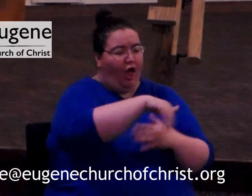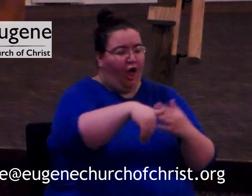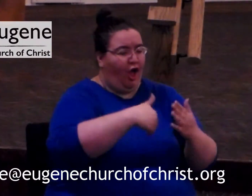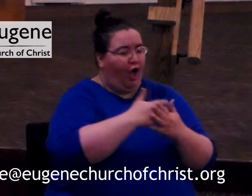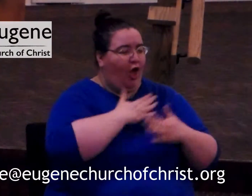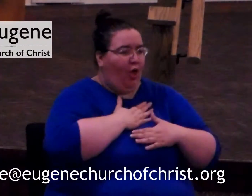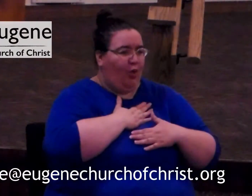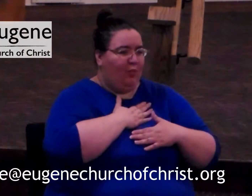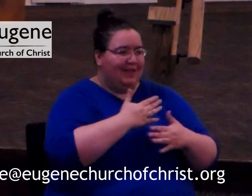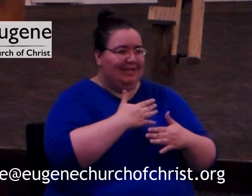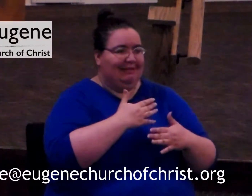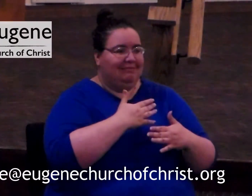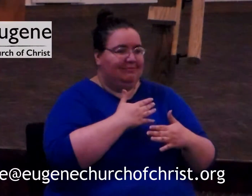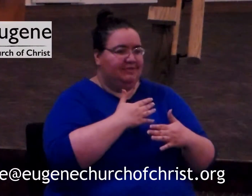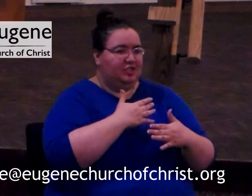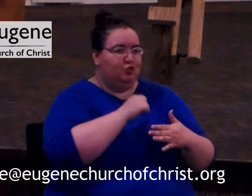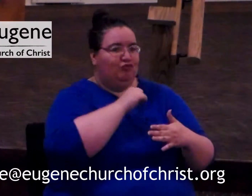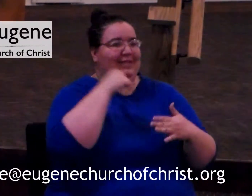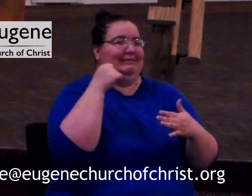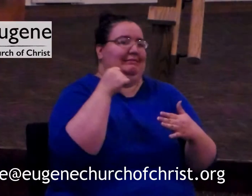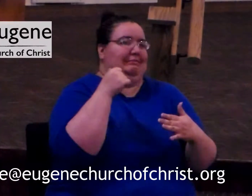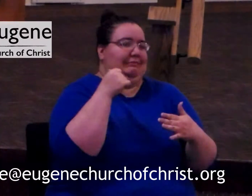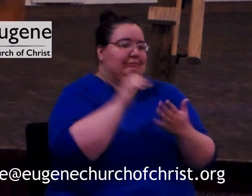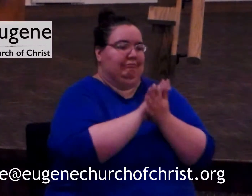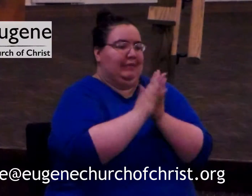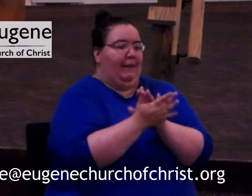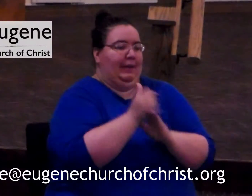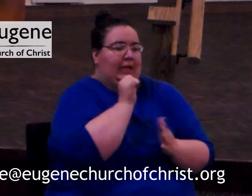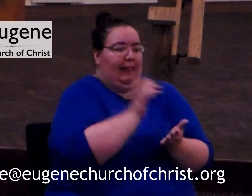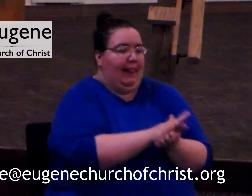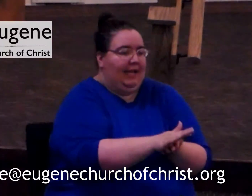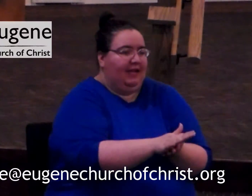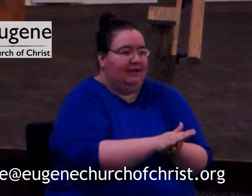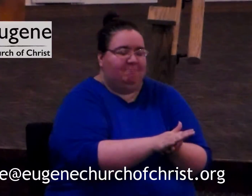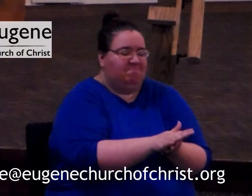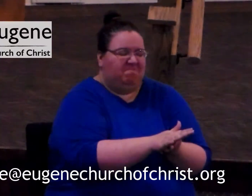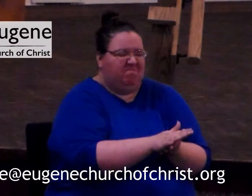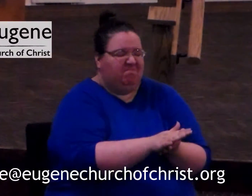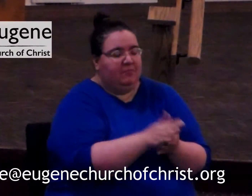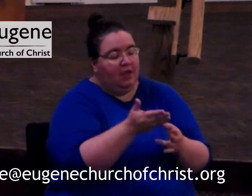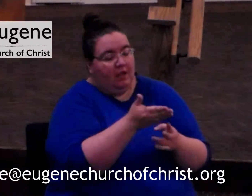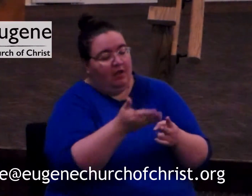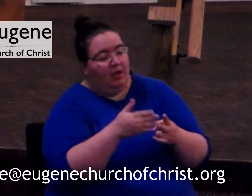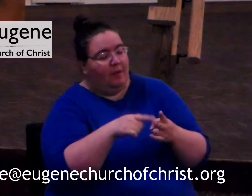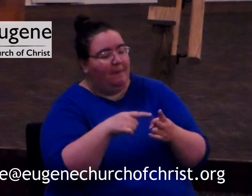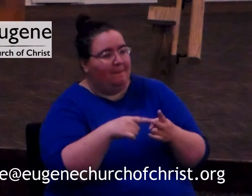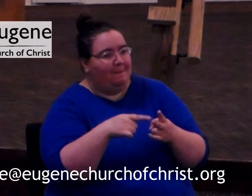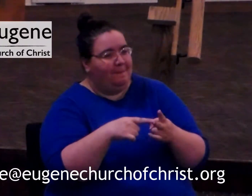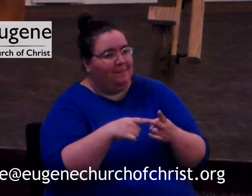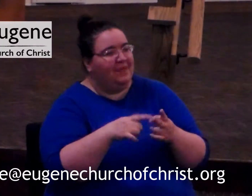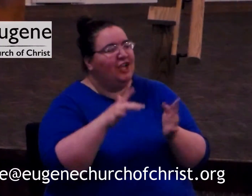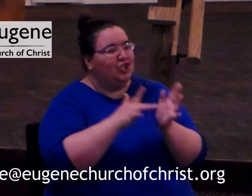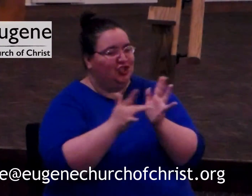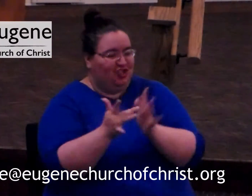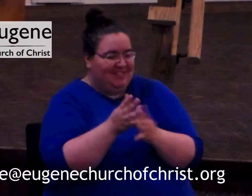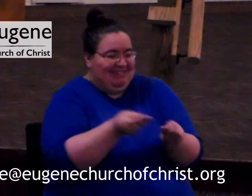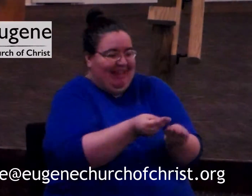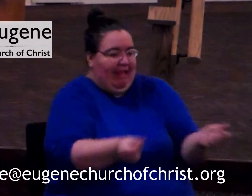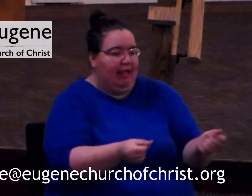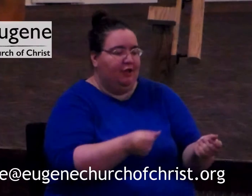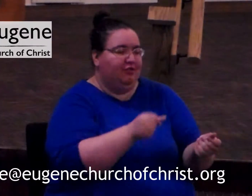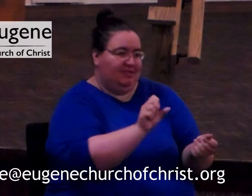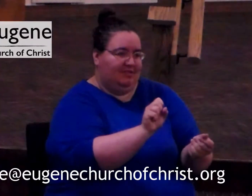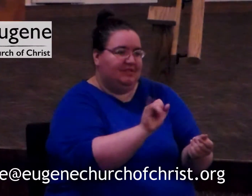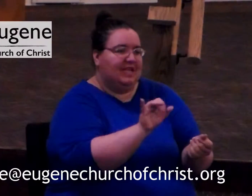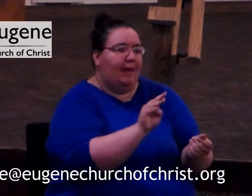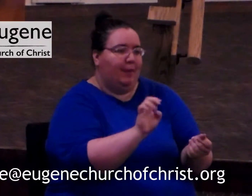more likely, is Simon has been healed of his leprosy. The fact that he has a home here within this town and folks are there means he has been